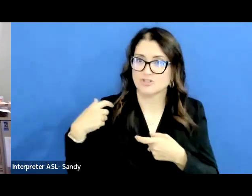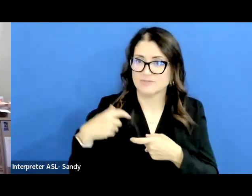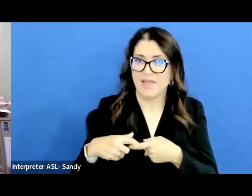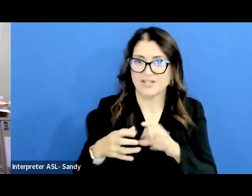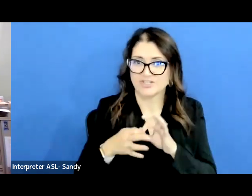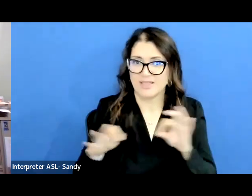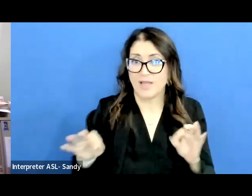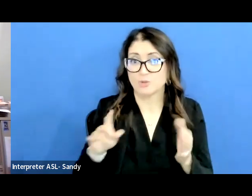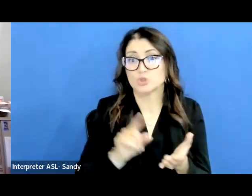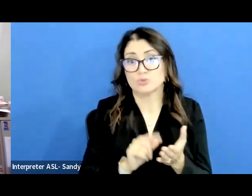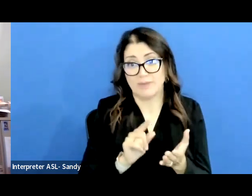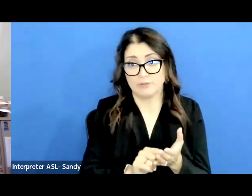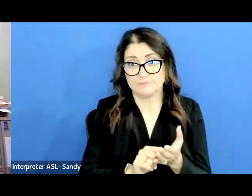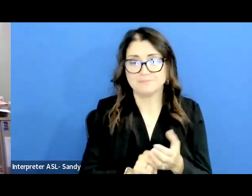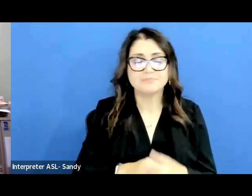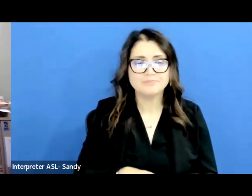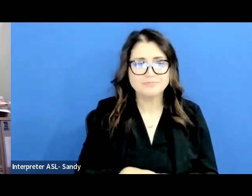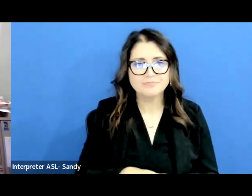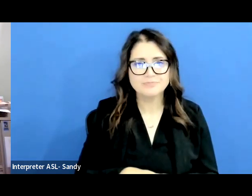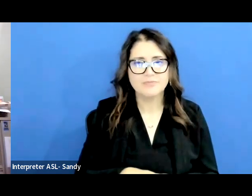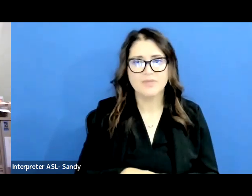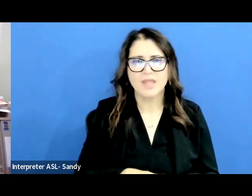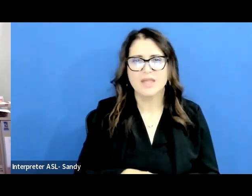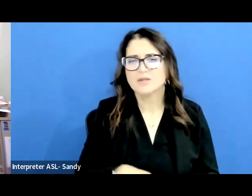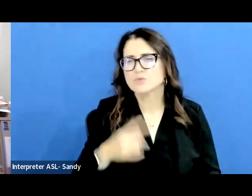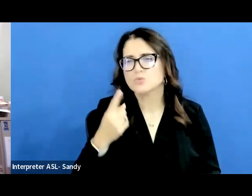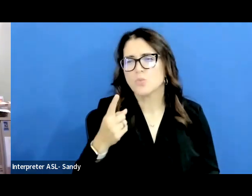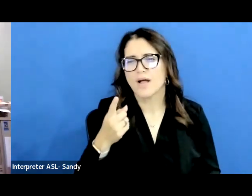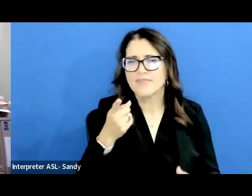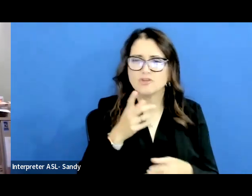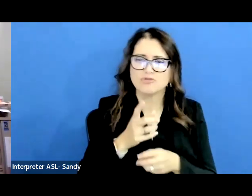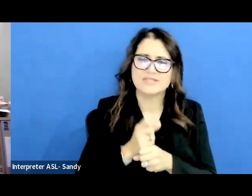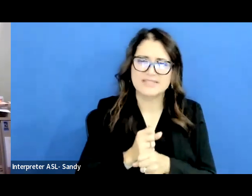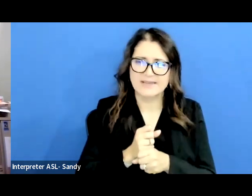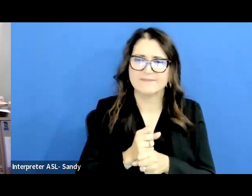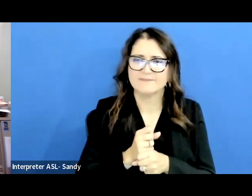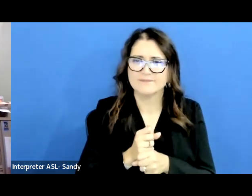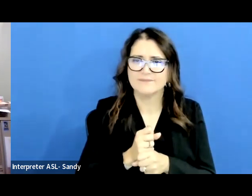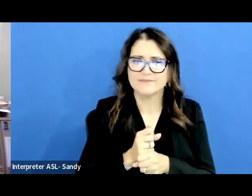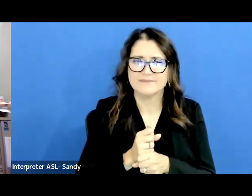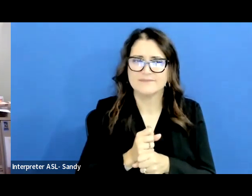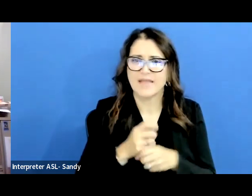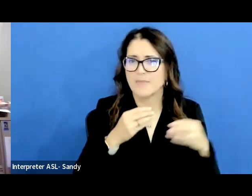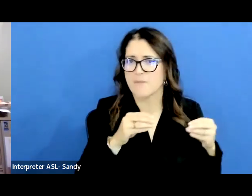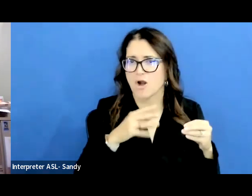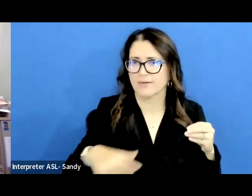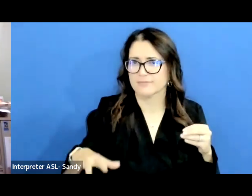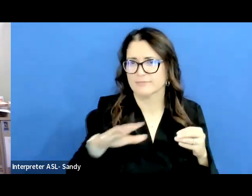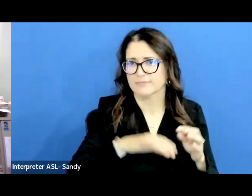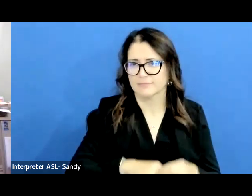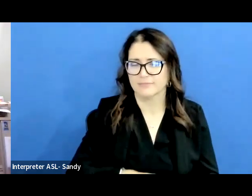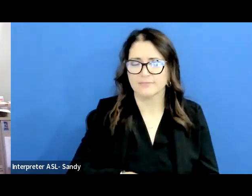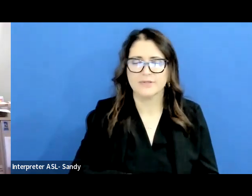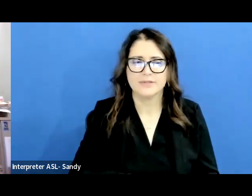newspaper. You know, it's one of those that you get in the farm, in the market, right? You pick up this newspaper in